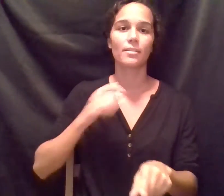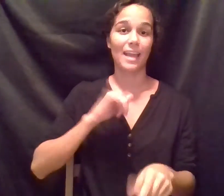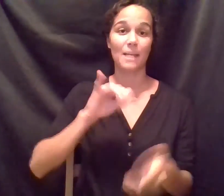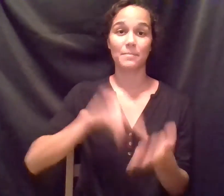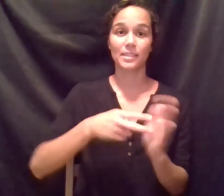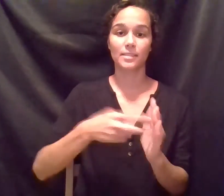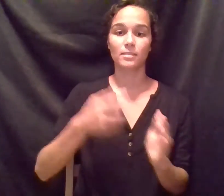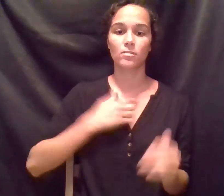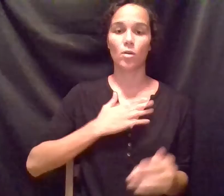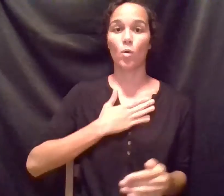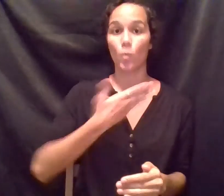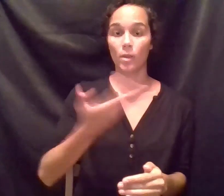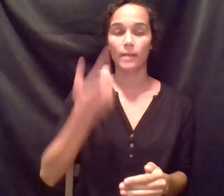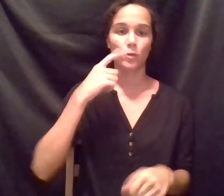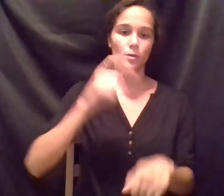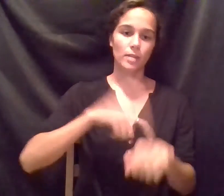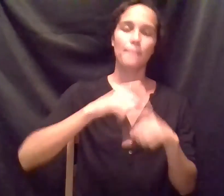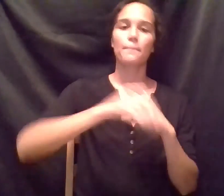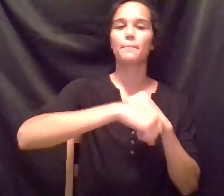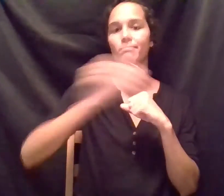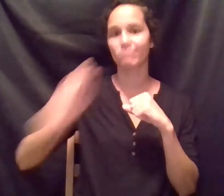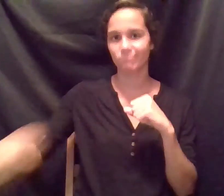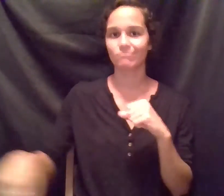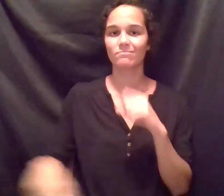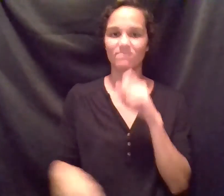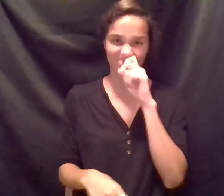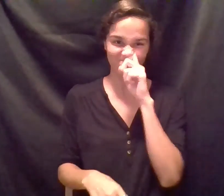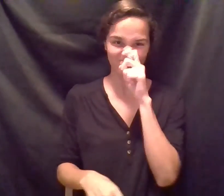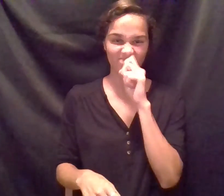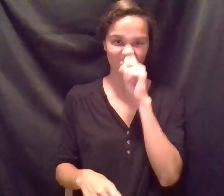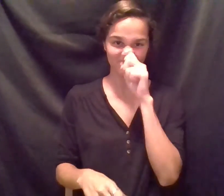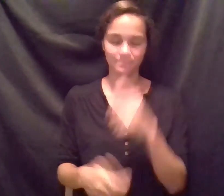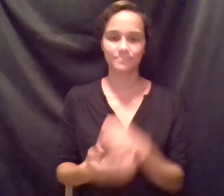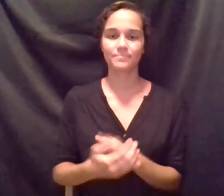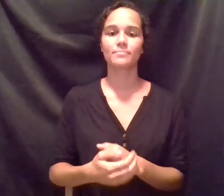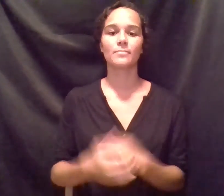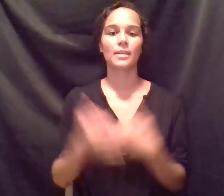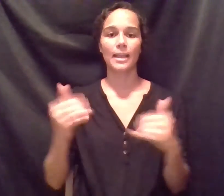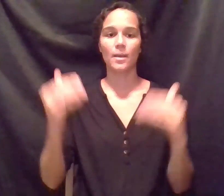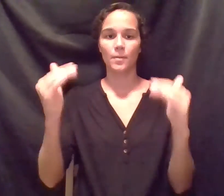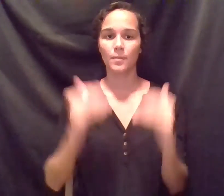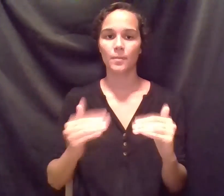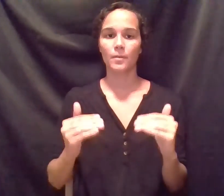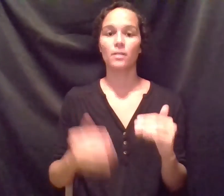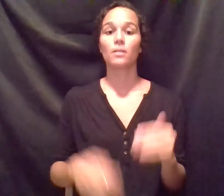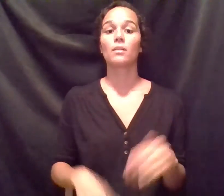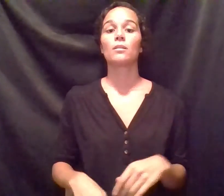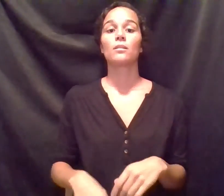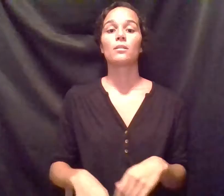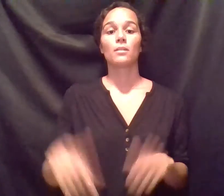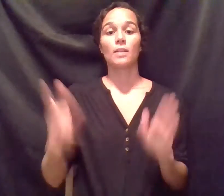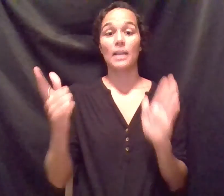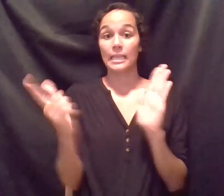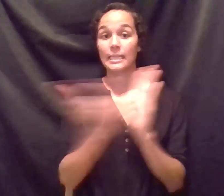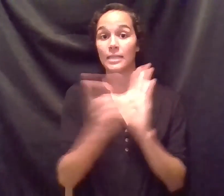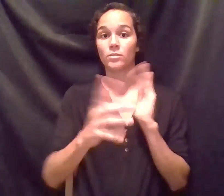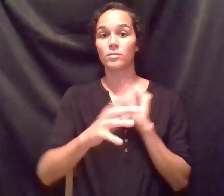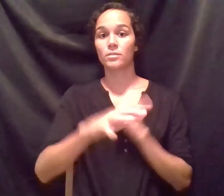Now, illegal seizures under the Fourth Amendment. There's a very, very important 2005 case, Torres v. State of Nevada. It's an